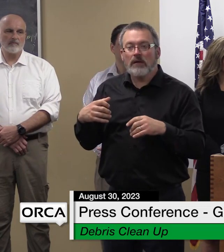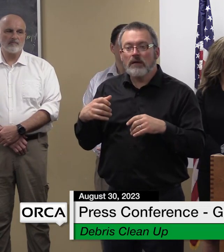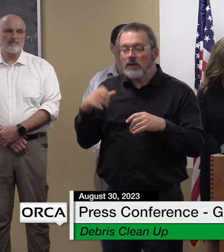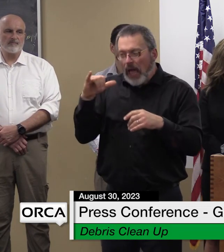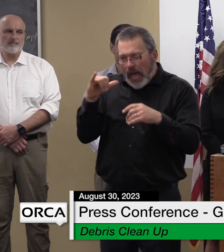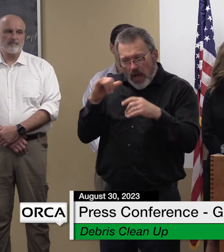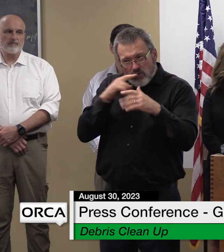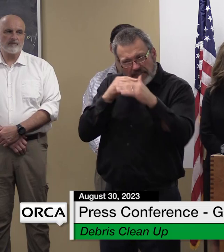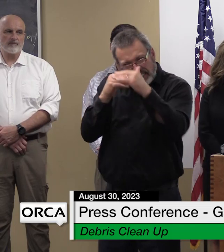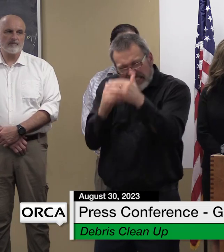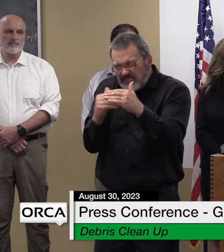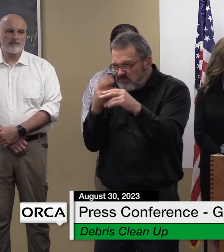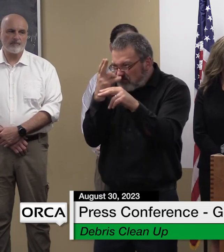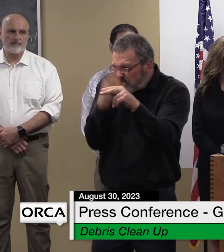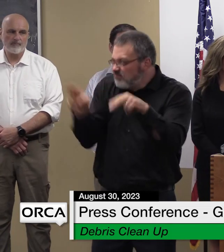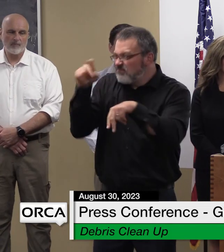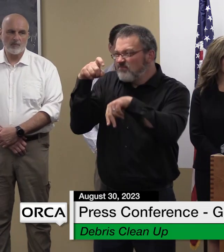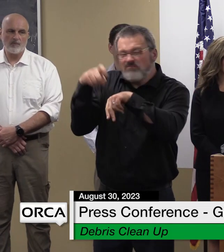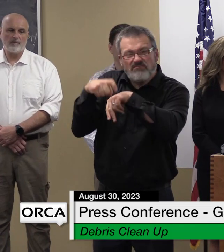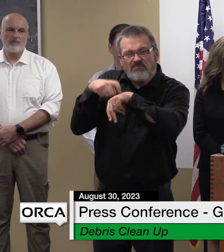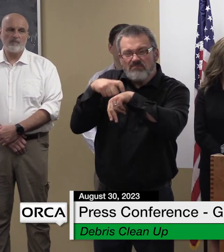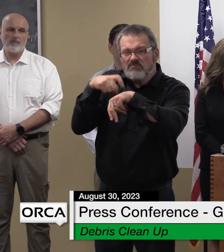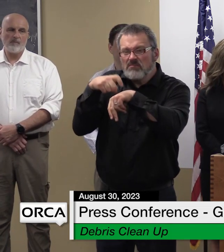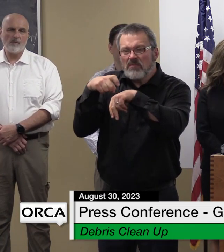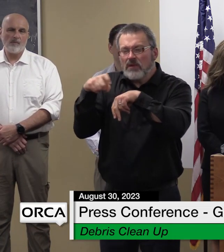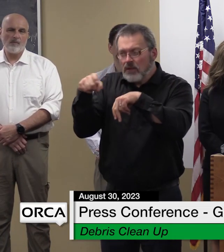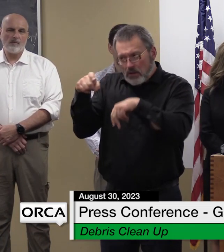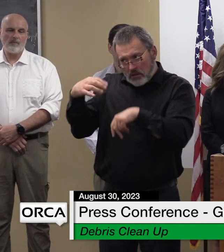that letter, not from when they first started the process.